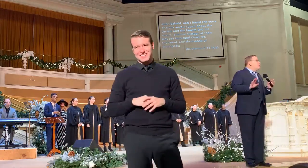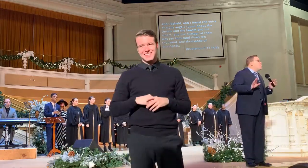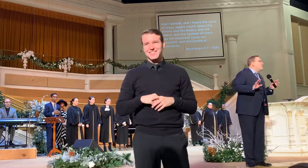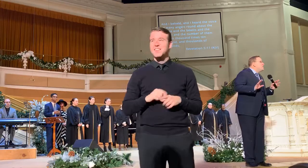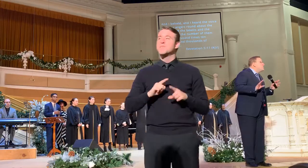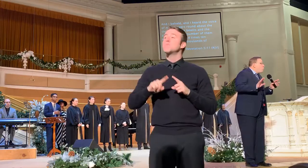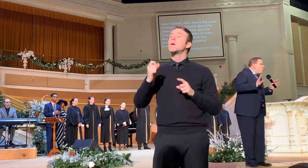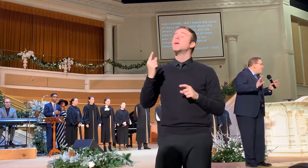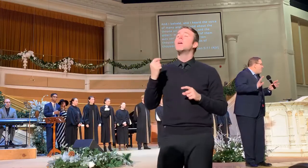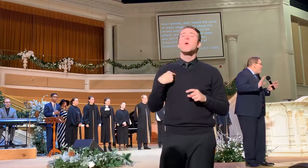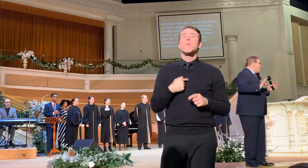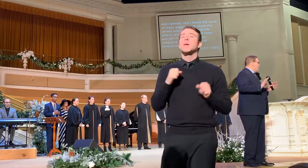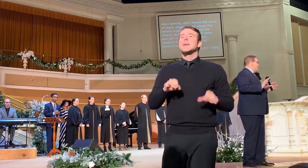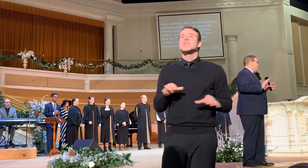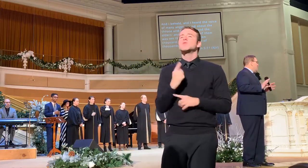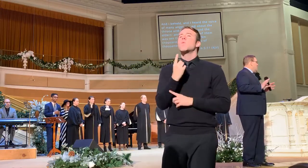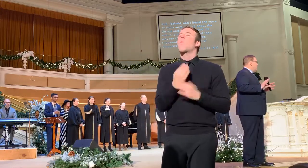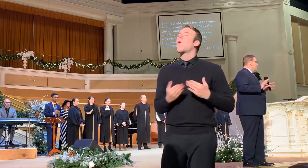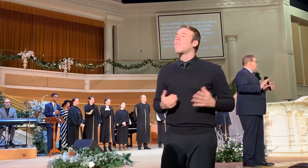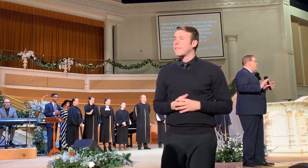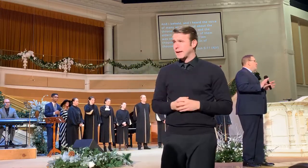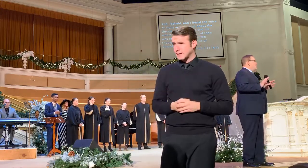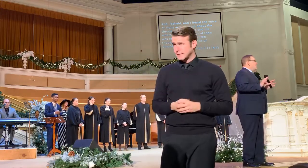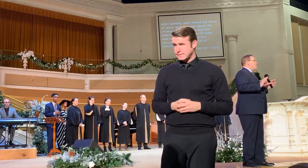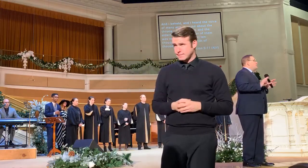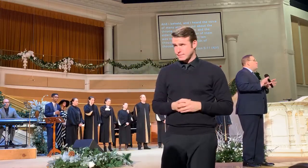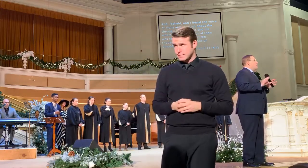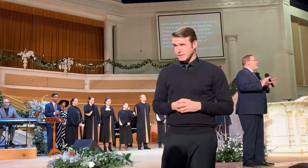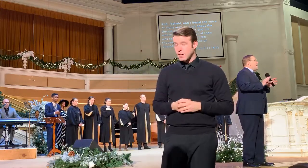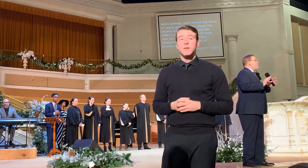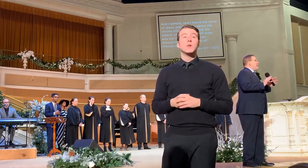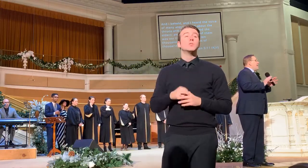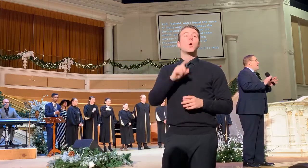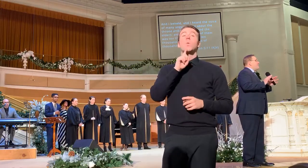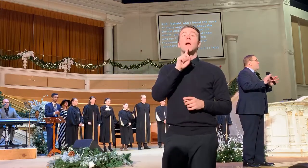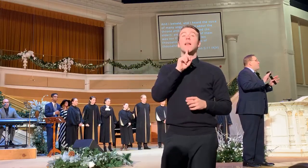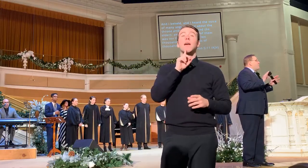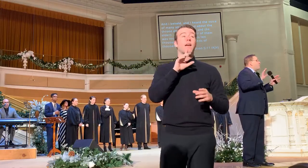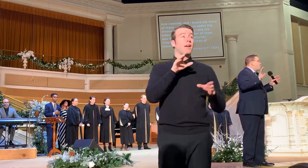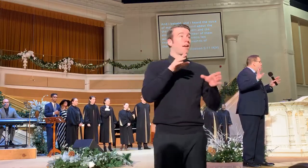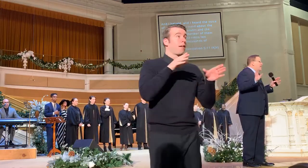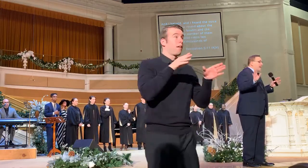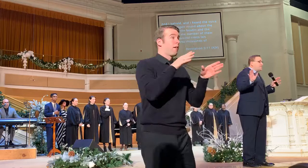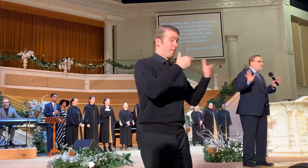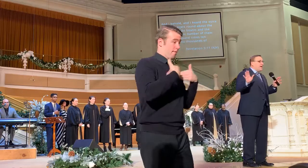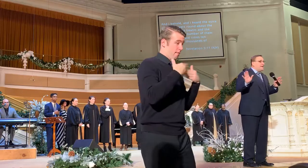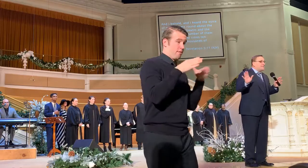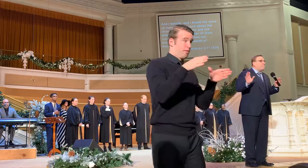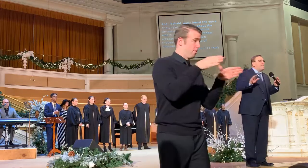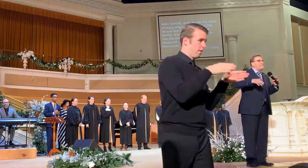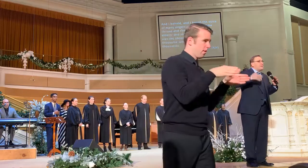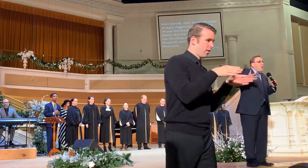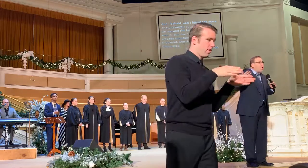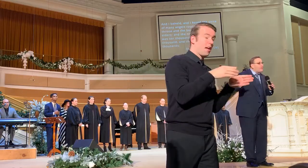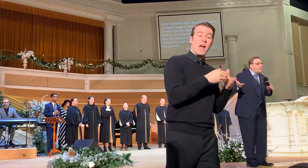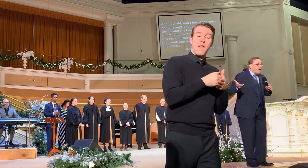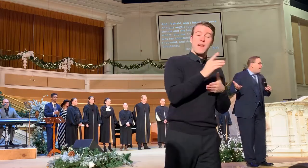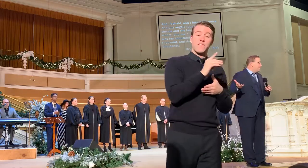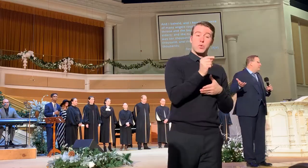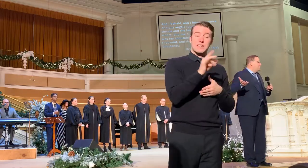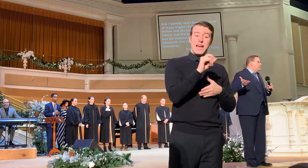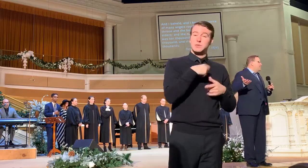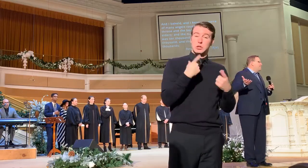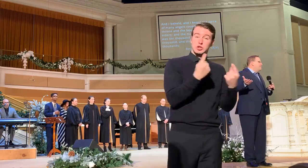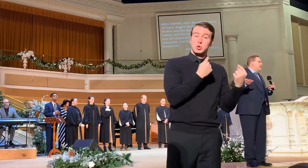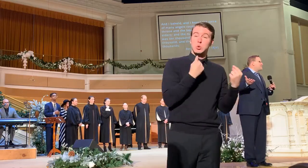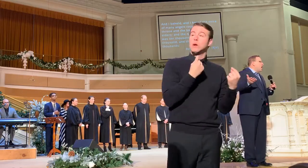But could we do one thing? Because it really ain't about everything we're going to do in the next few days. I mean, that's a part of it,